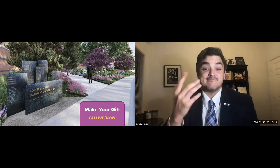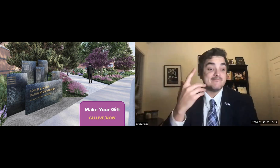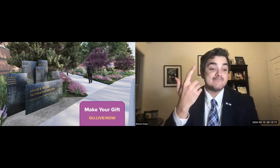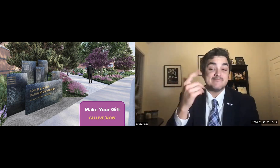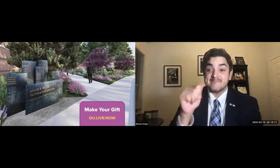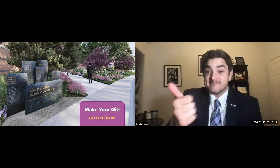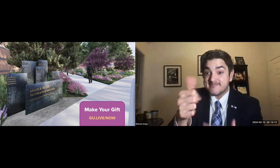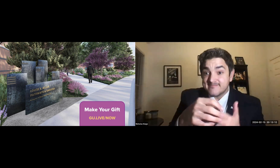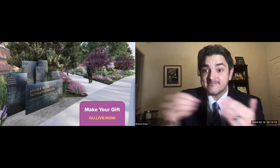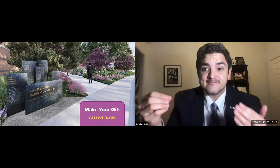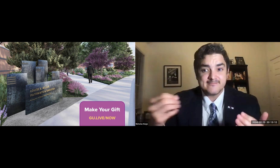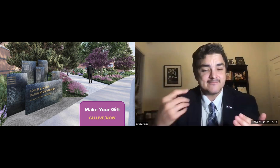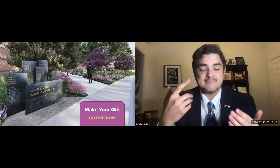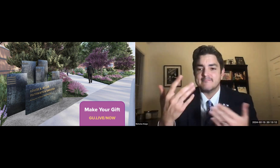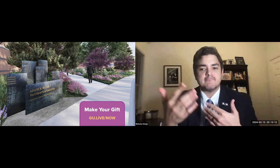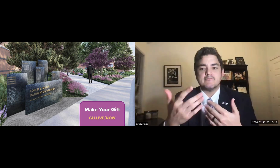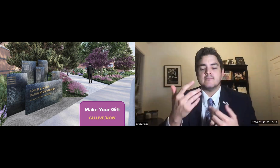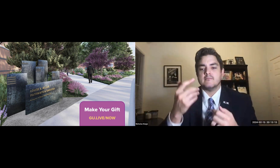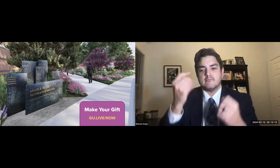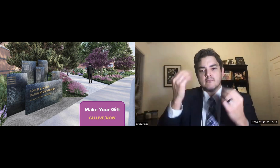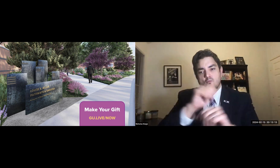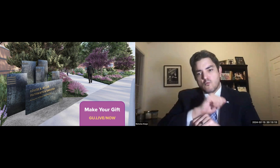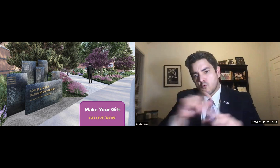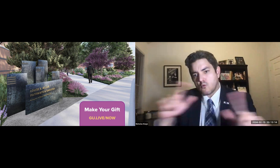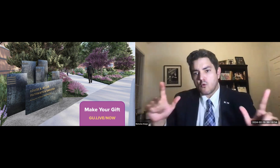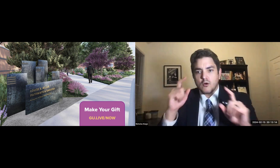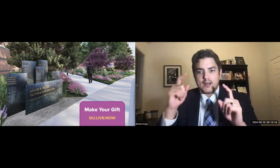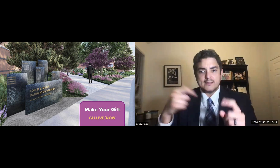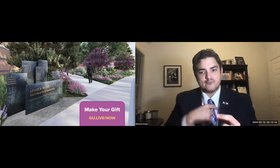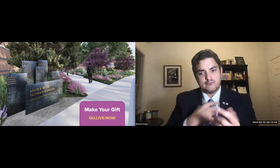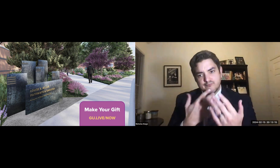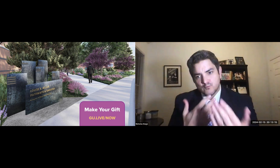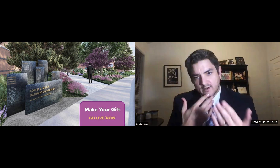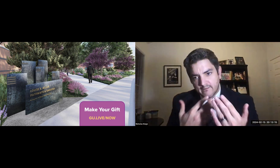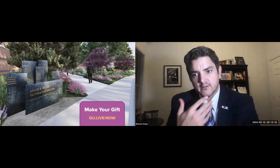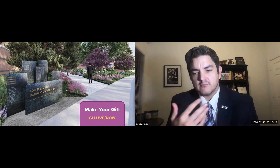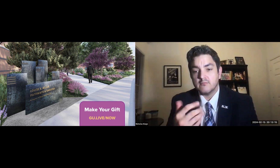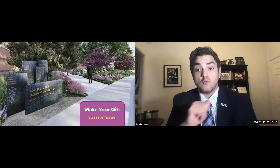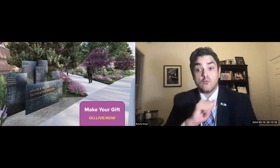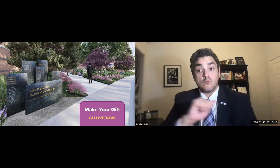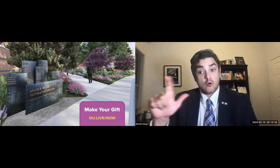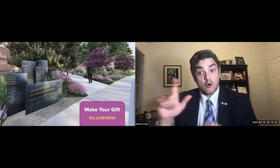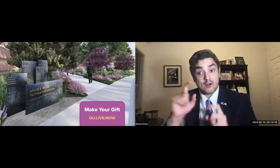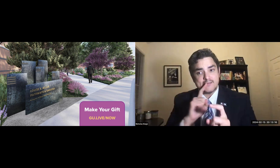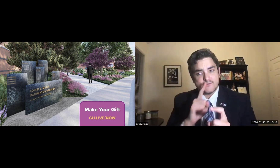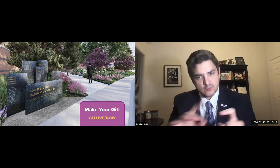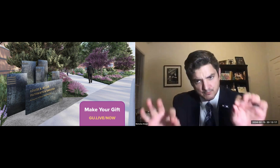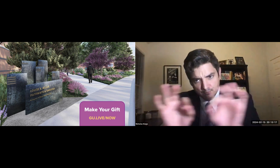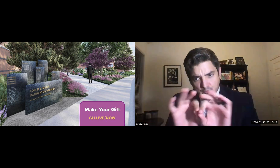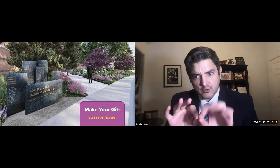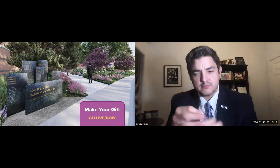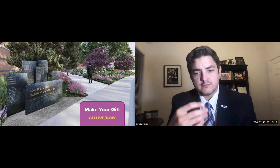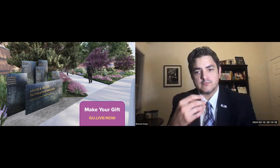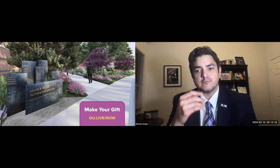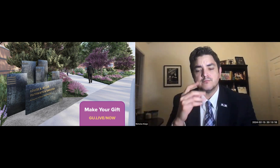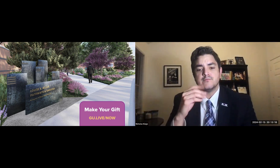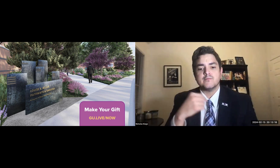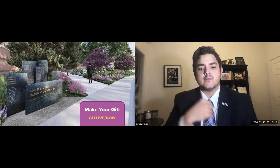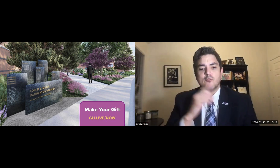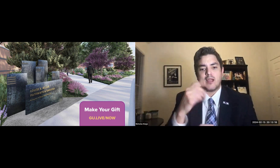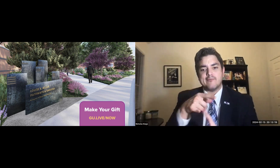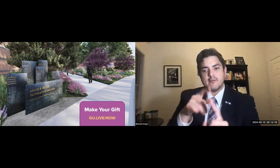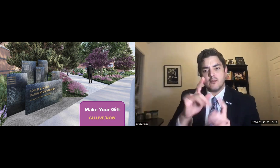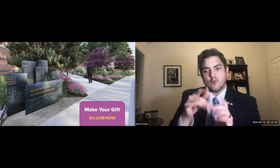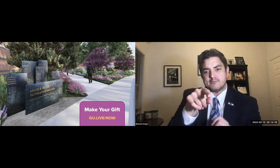matching campaign with you. So we accept all gifts, however. So I want to say